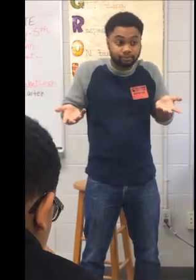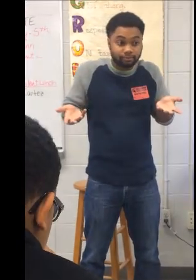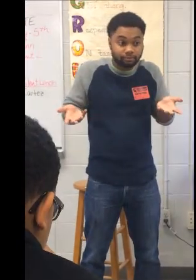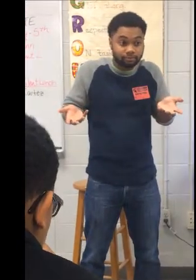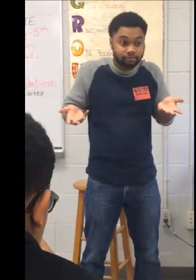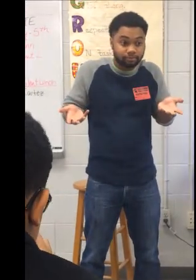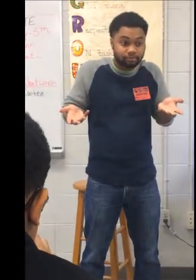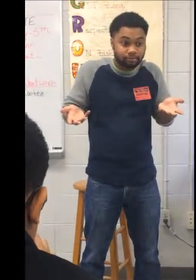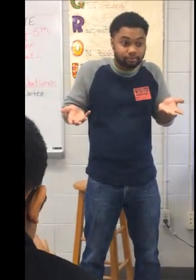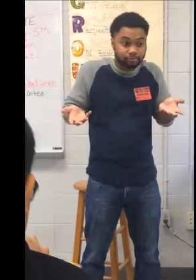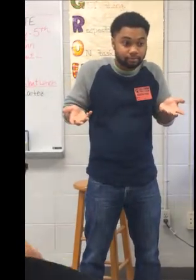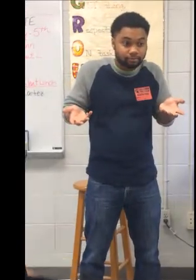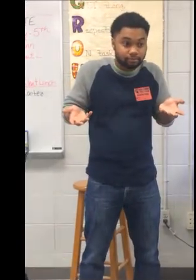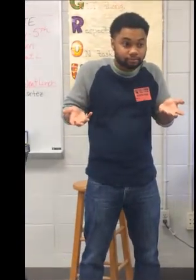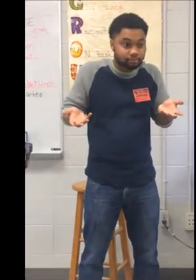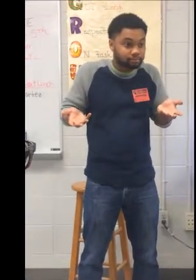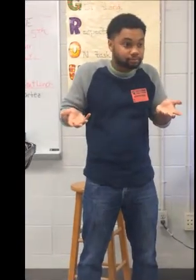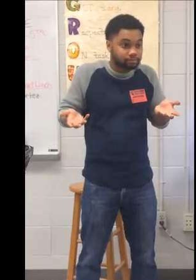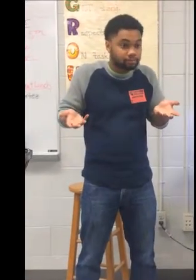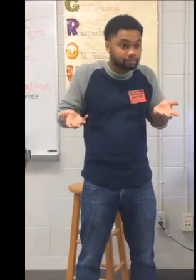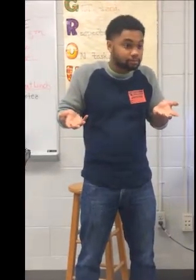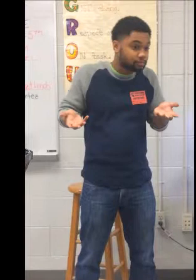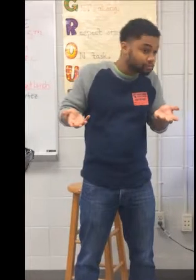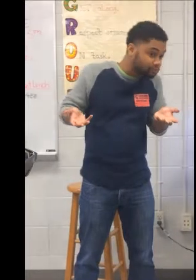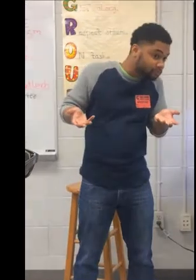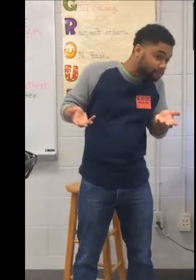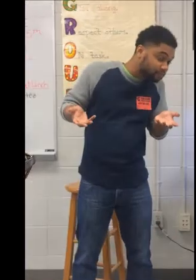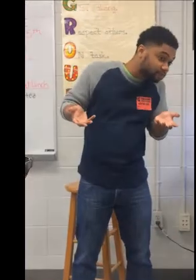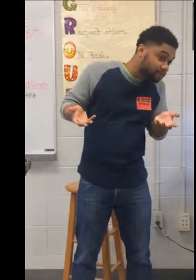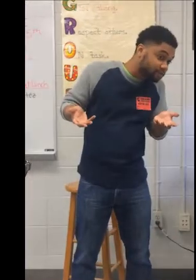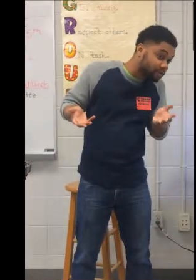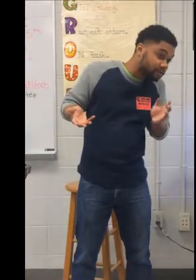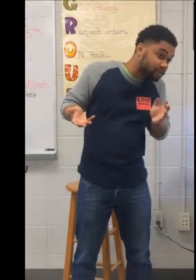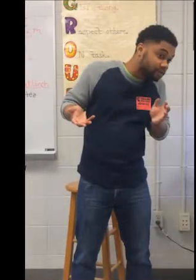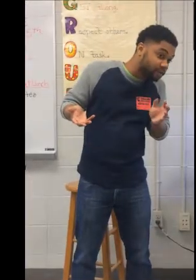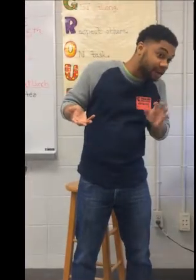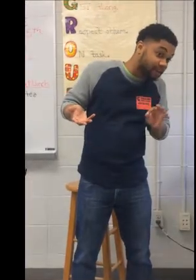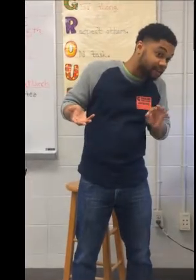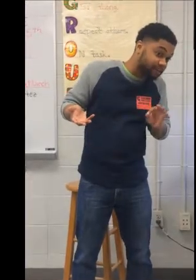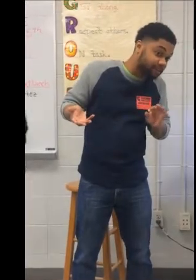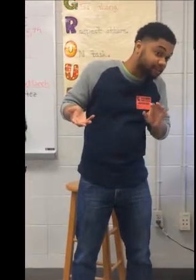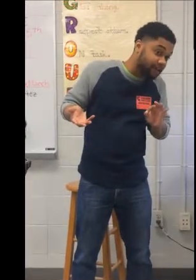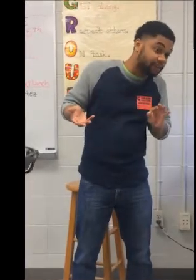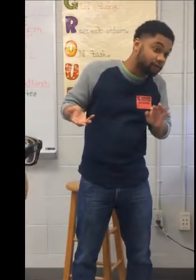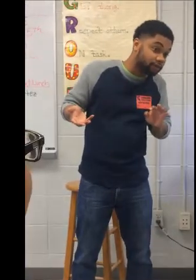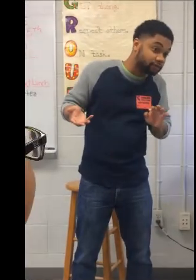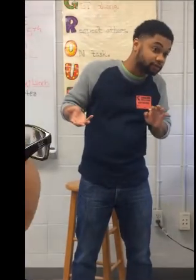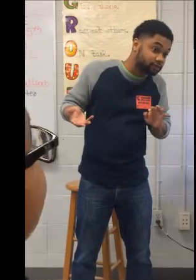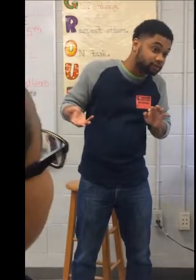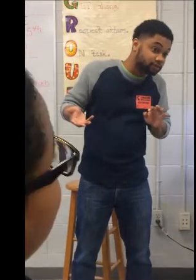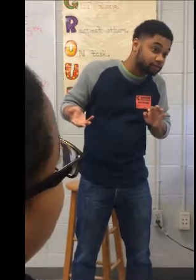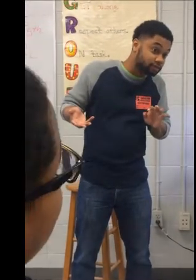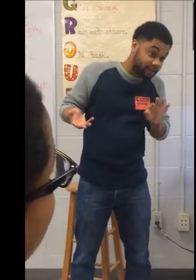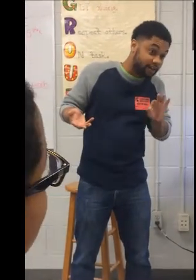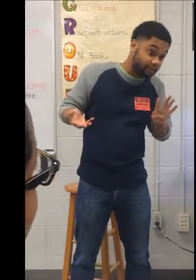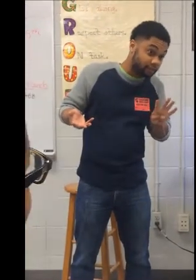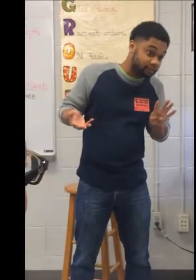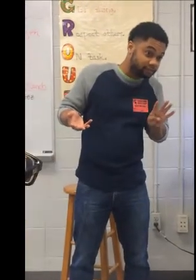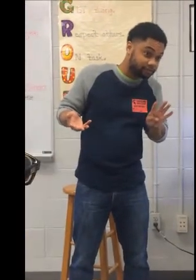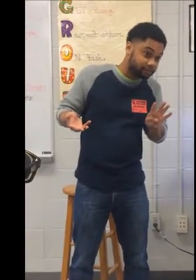no, because I'm not using a calculator, 29 and 1/4 inches cubed.